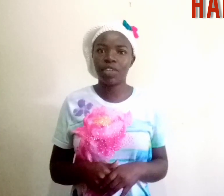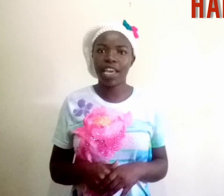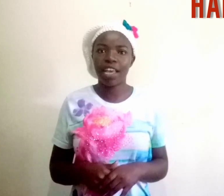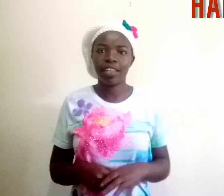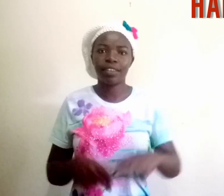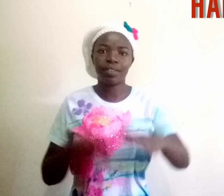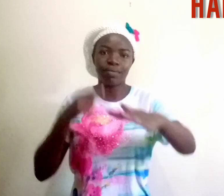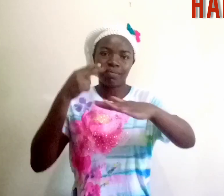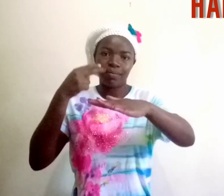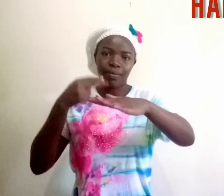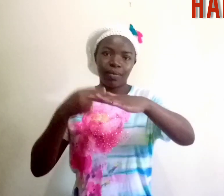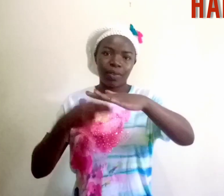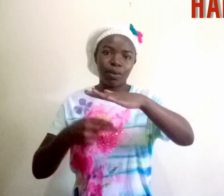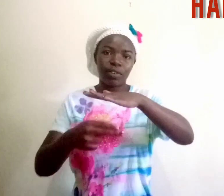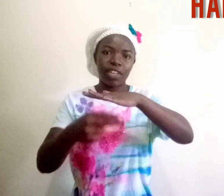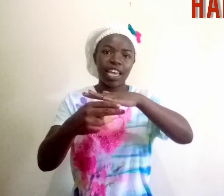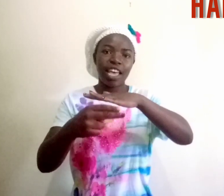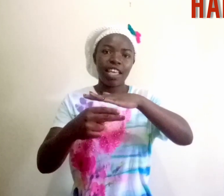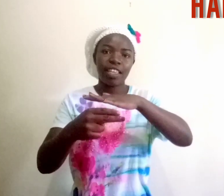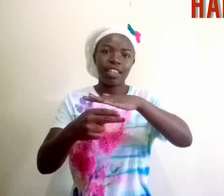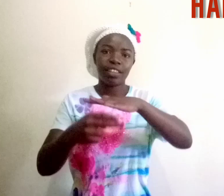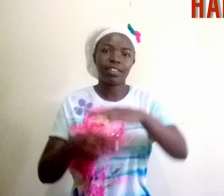Hosea. Hosea,